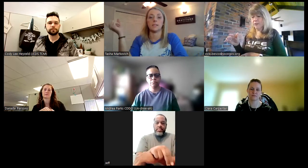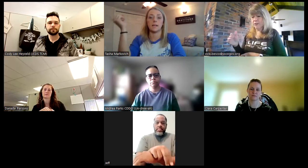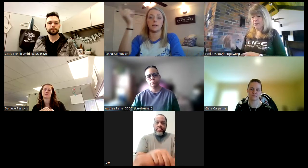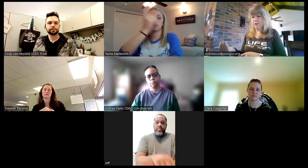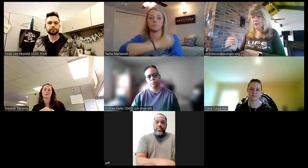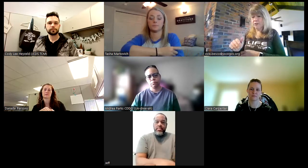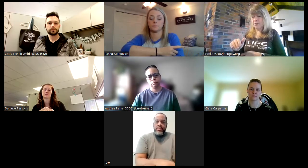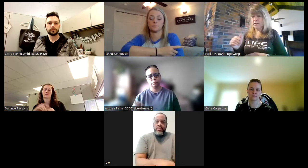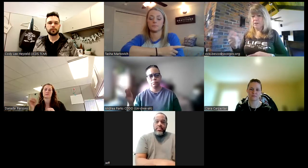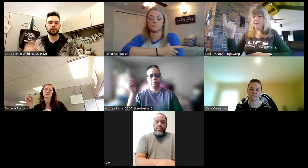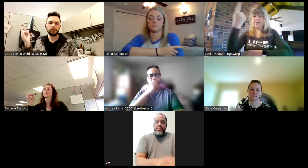Day.